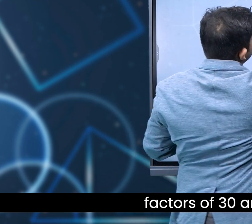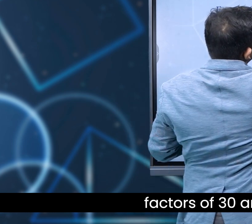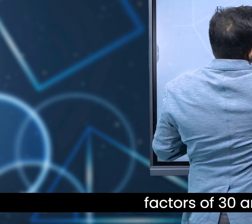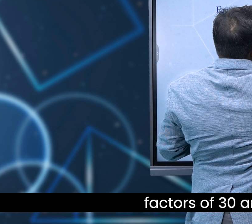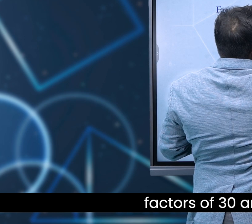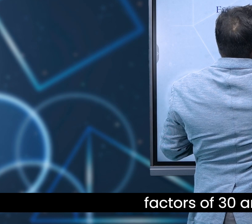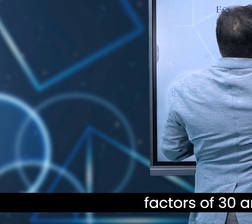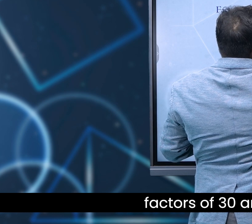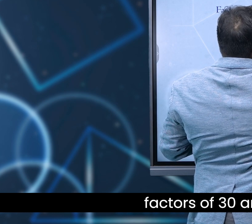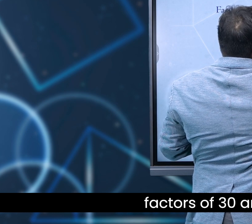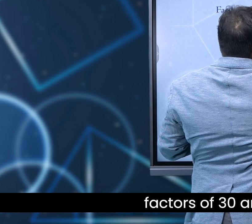2,